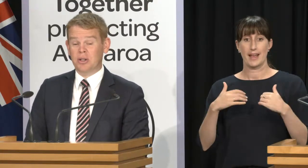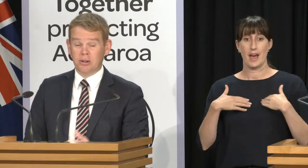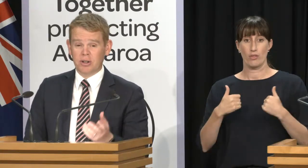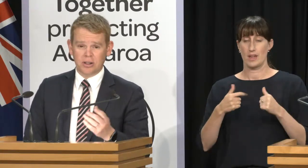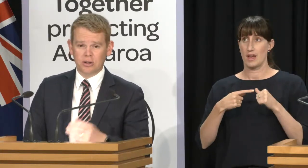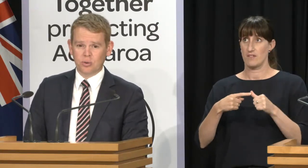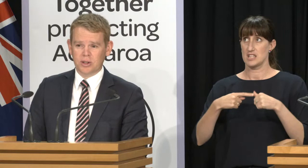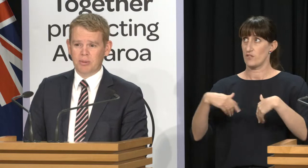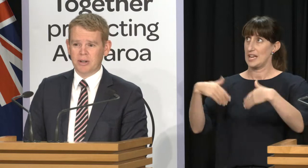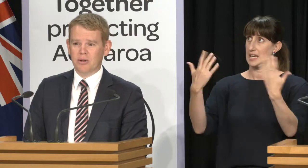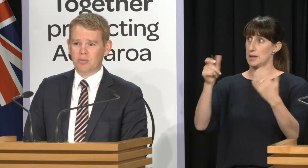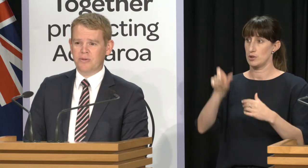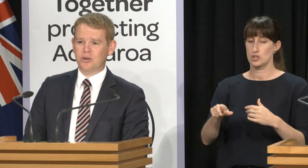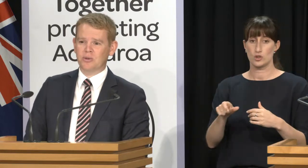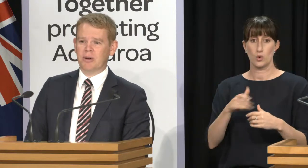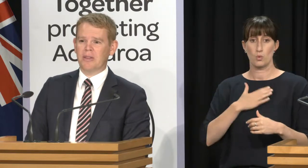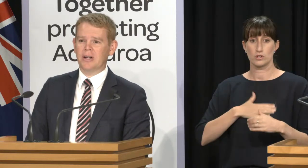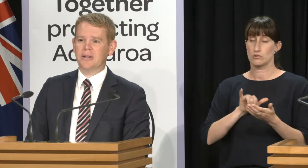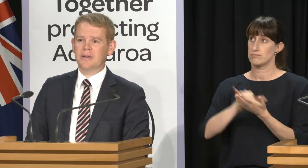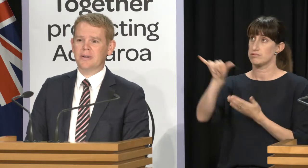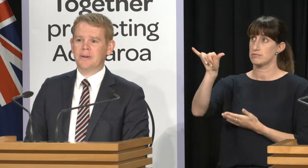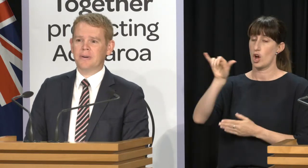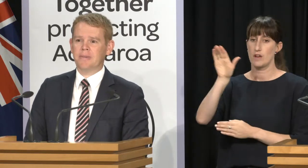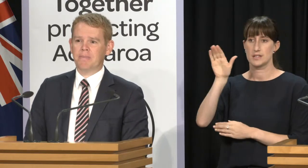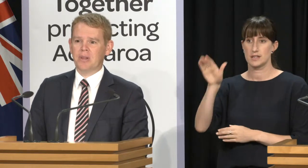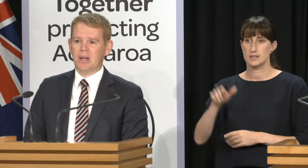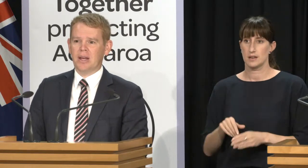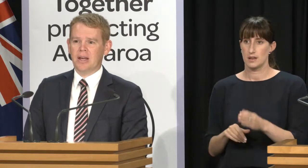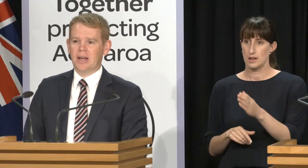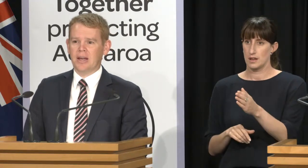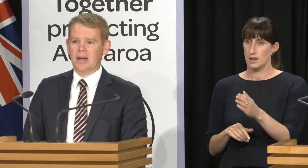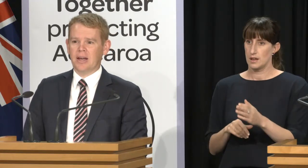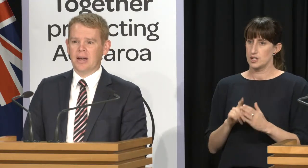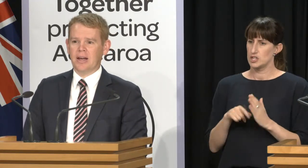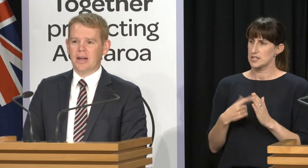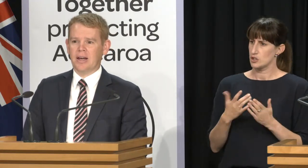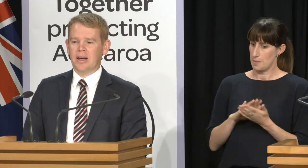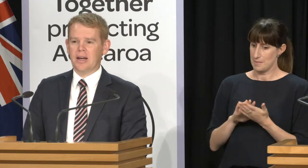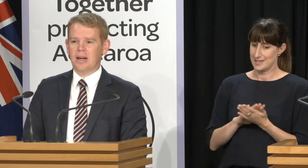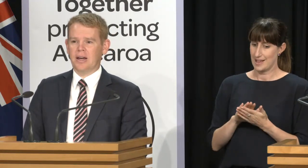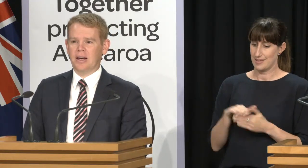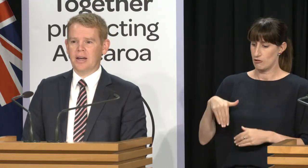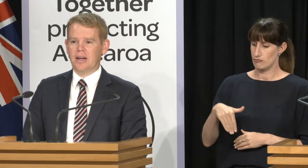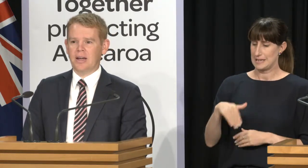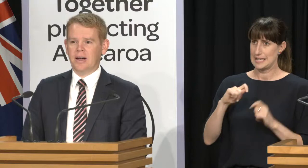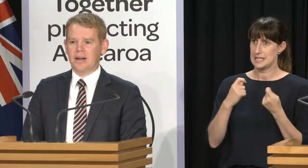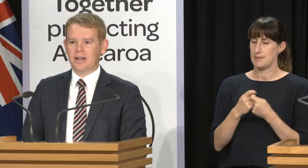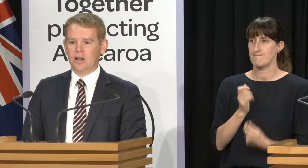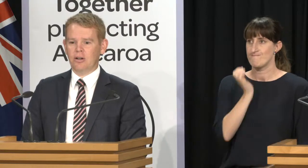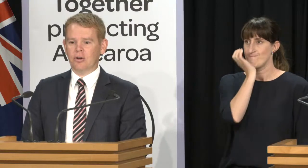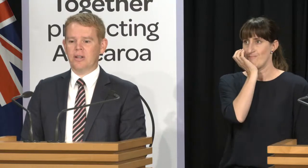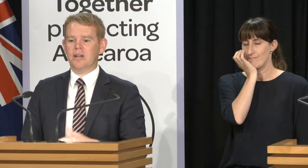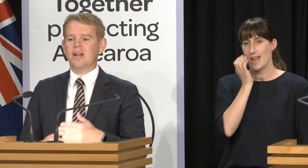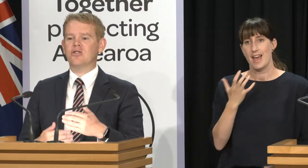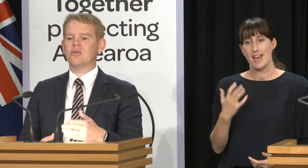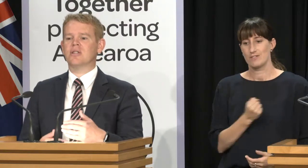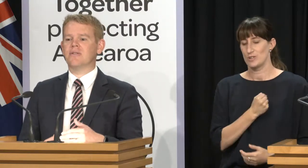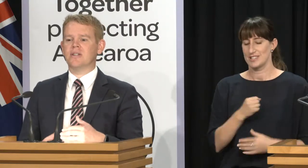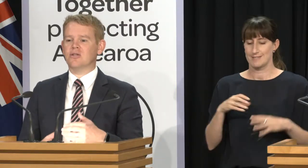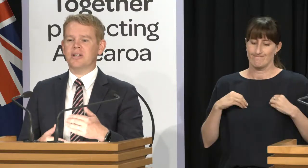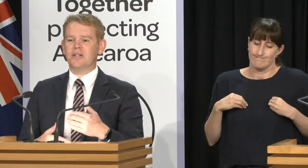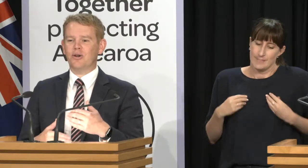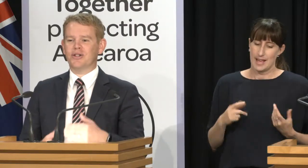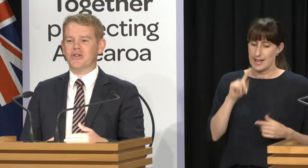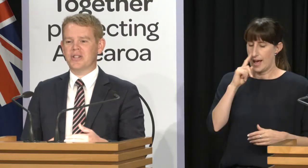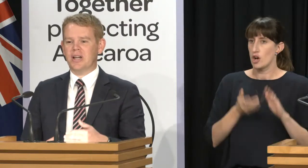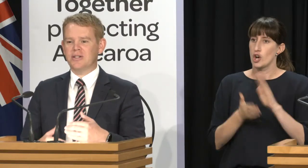them to talk, in New Zealand cricket, to talk to public health professionals. So do they about just that. have to suck it up, that they can't go overseas and play, and that's Look, the national